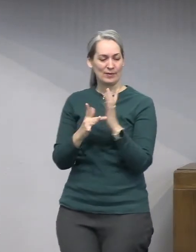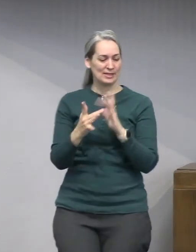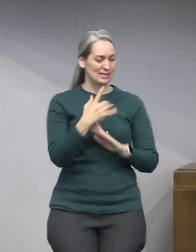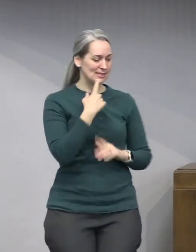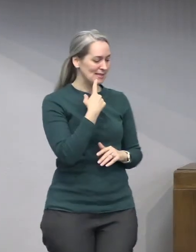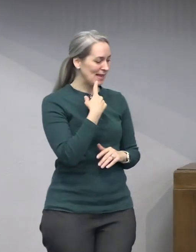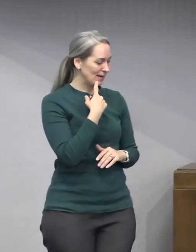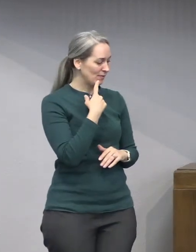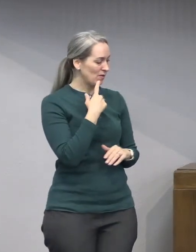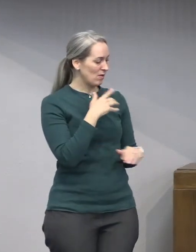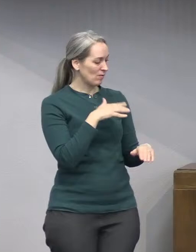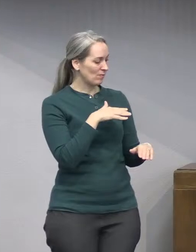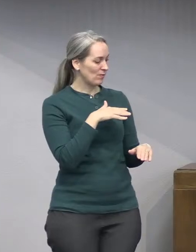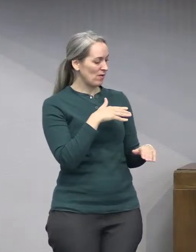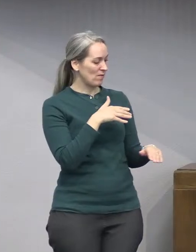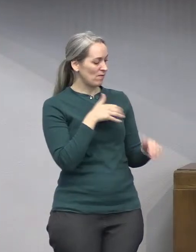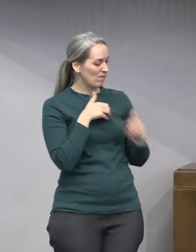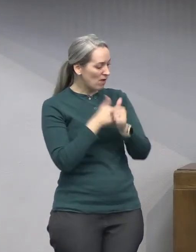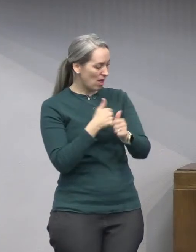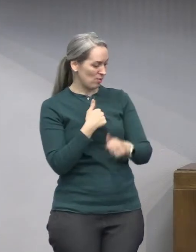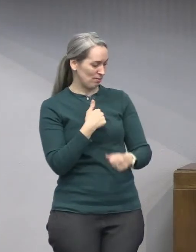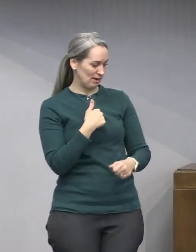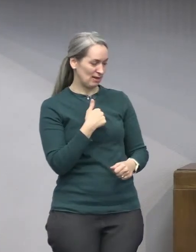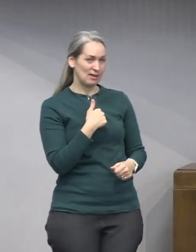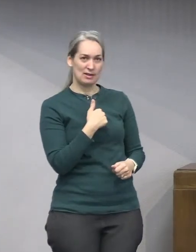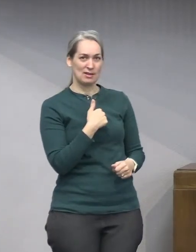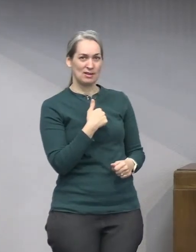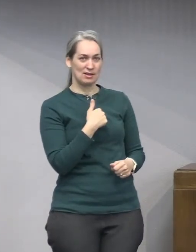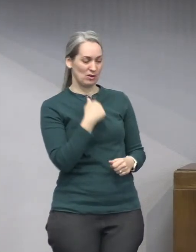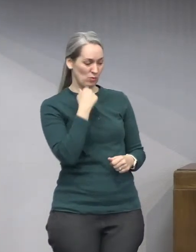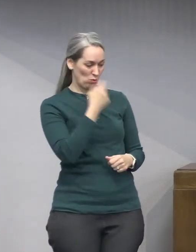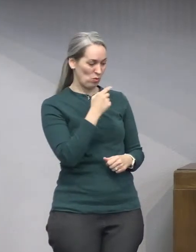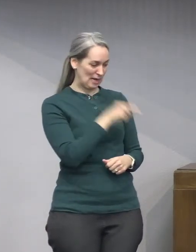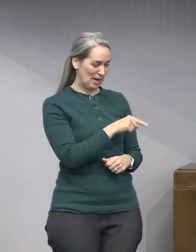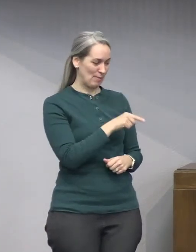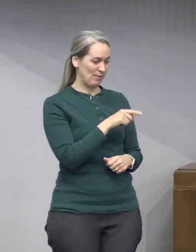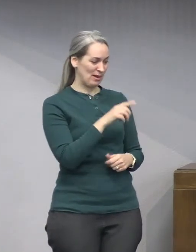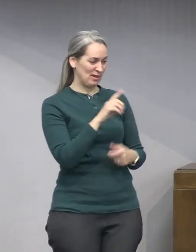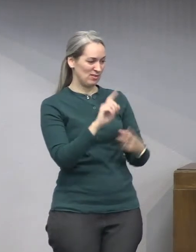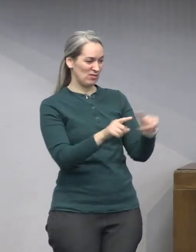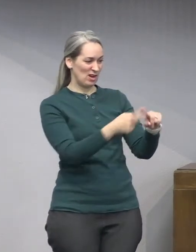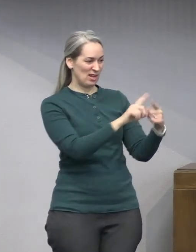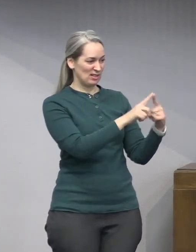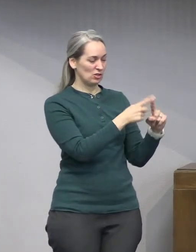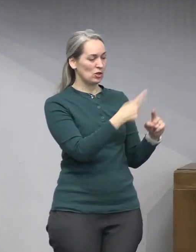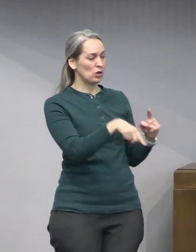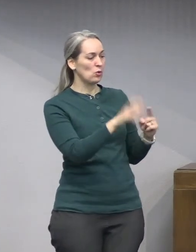follow him, saying to him and his companions, "You will now be fishers of men."